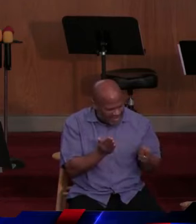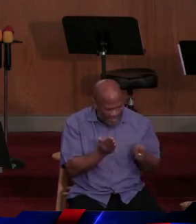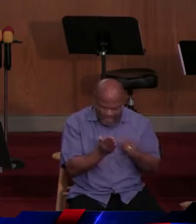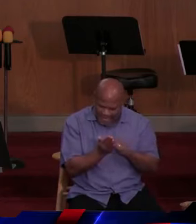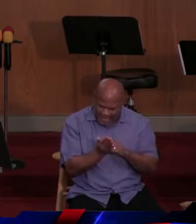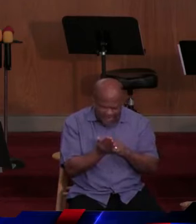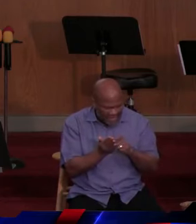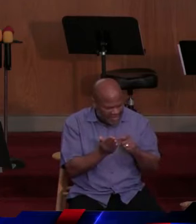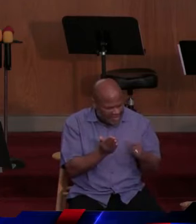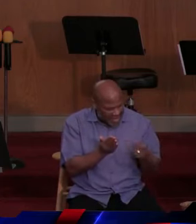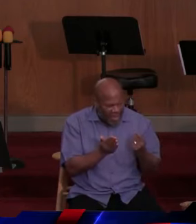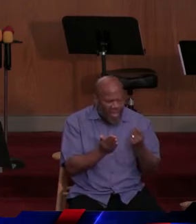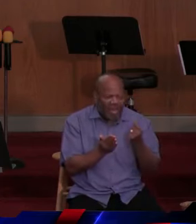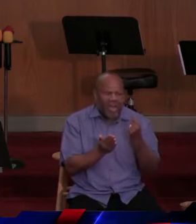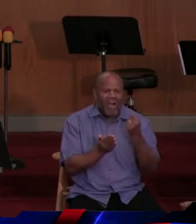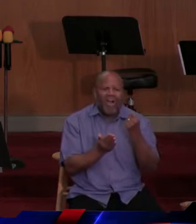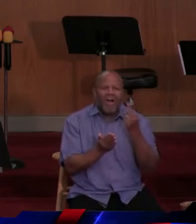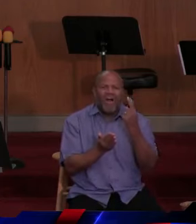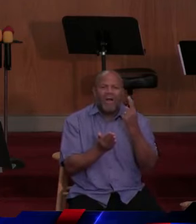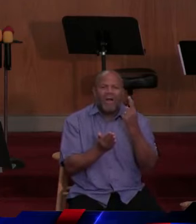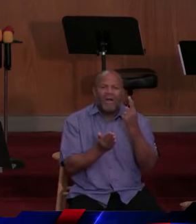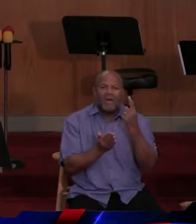divine doctrine or divine prophecy.